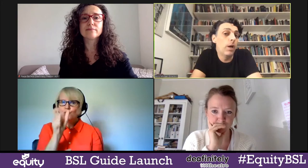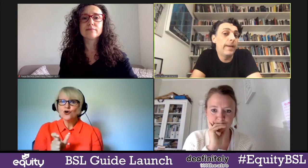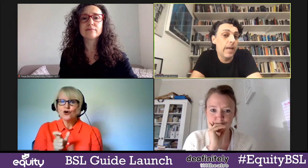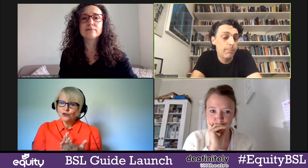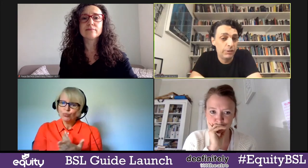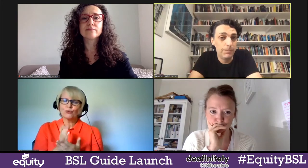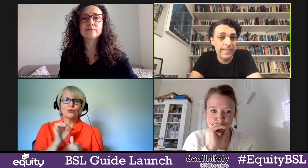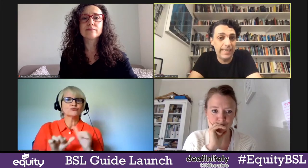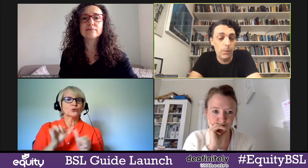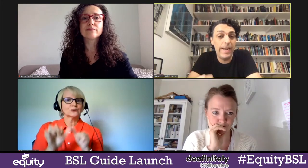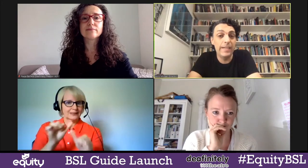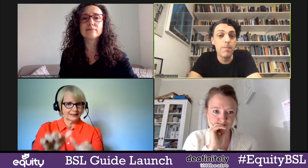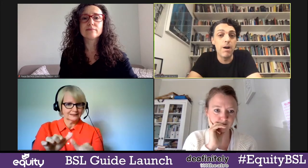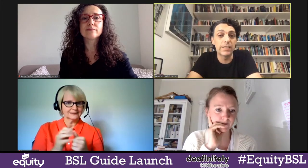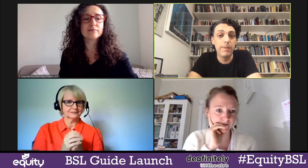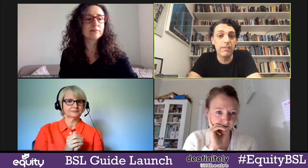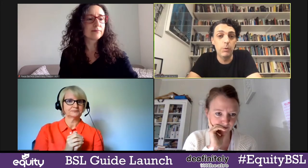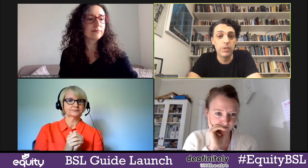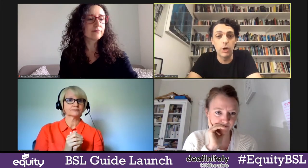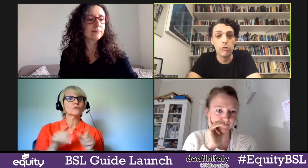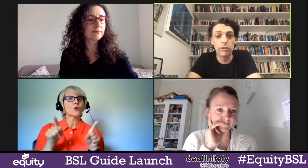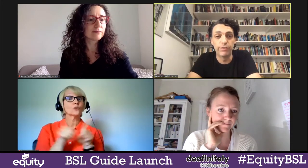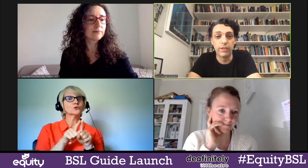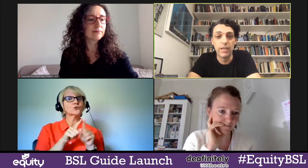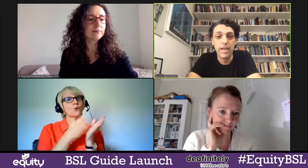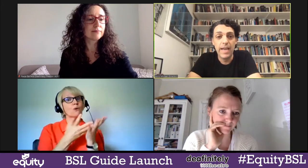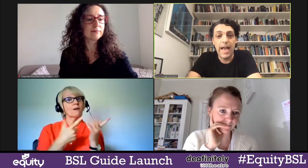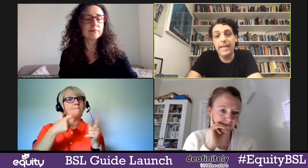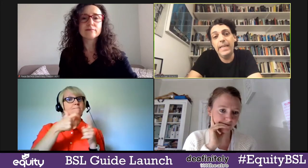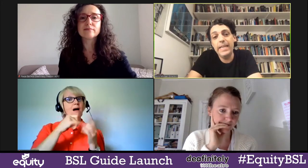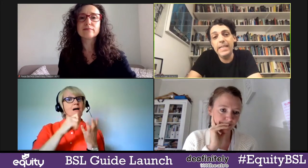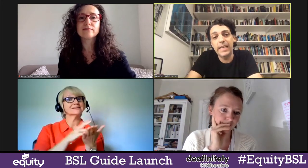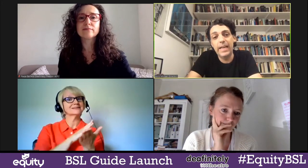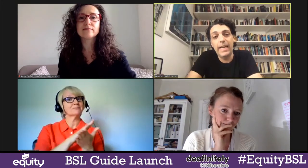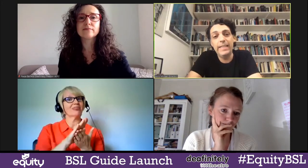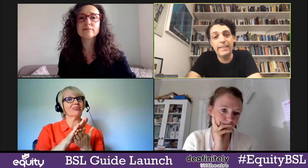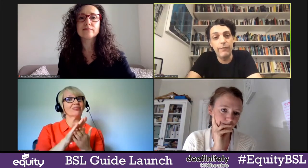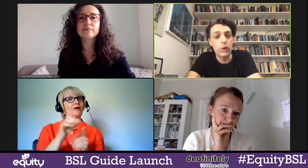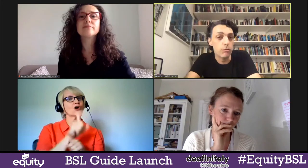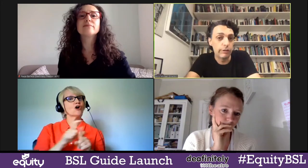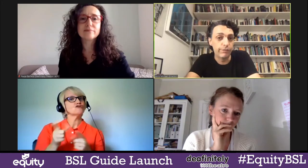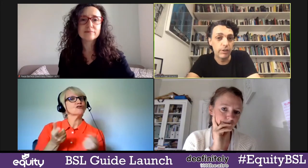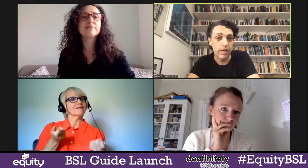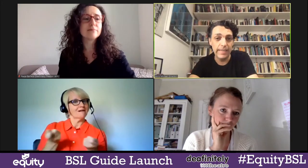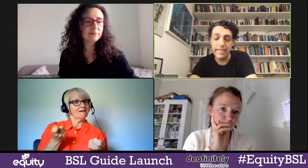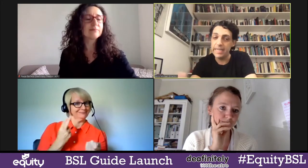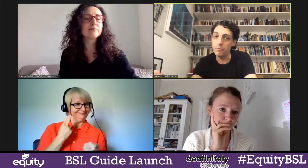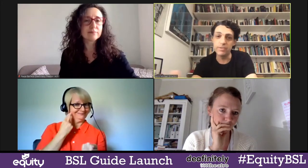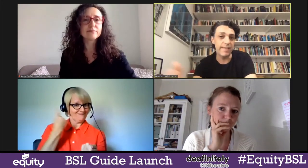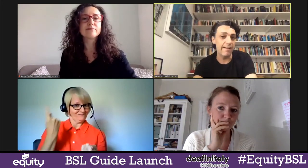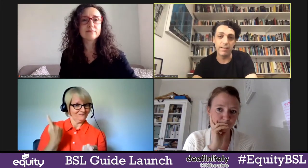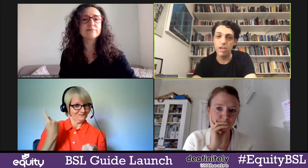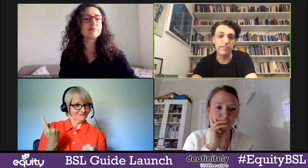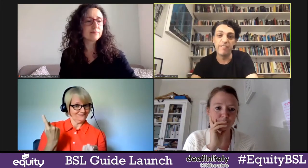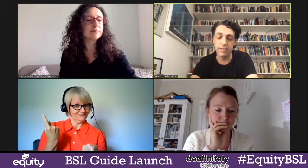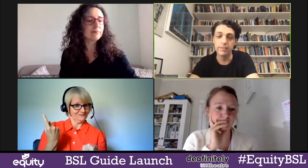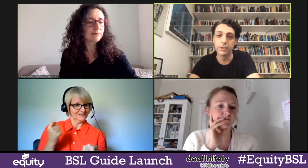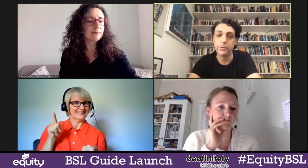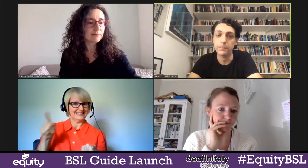our process in particular, we had Mark Smith, who was our choreographer, and he's a deaf choreographer, and he was there at the heart of everything too.